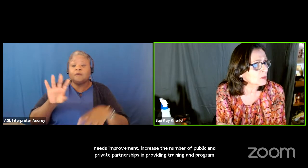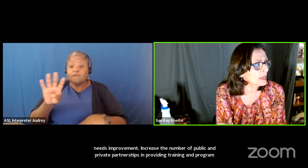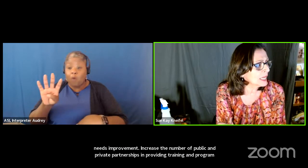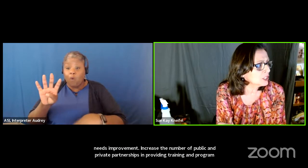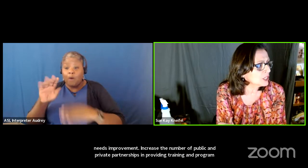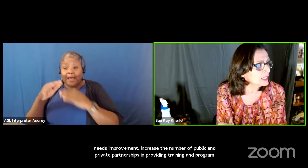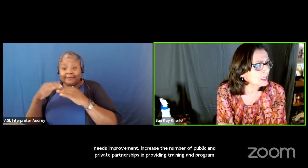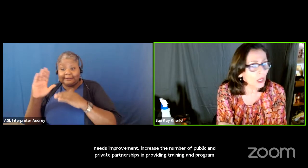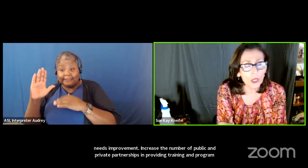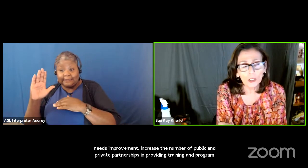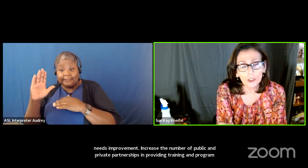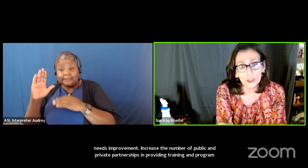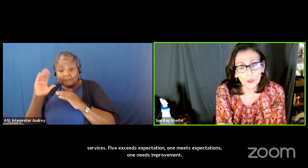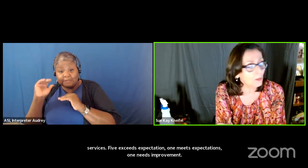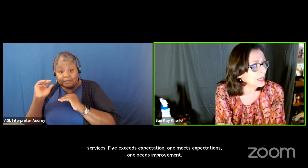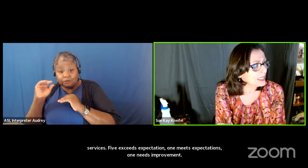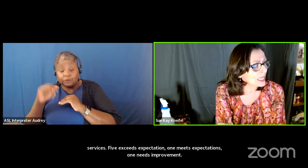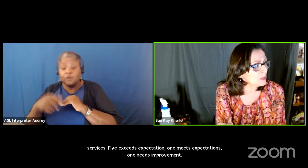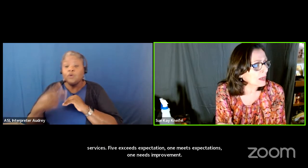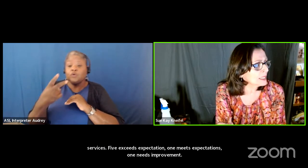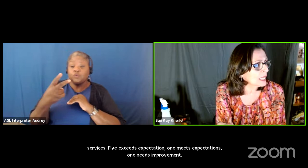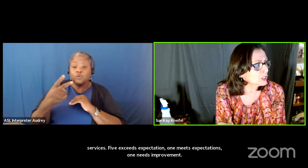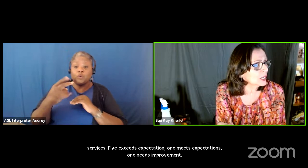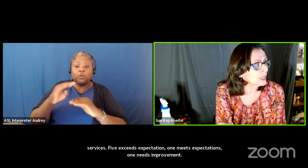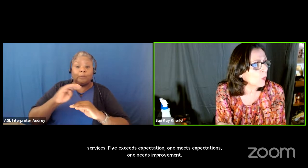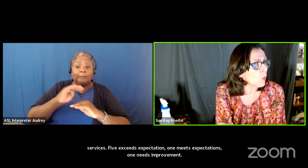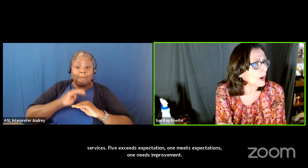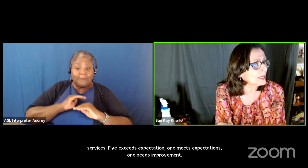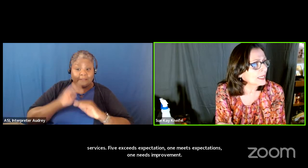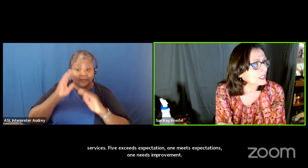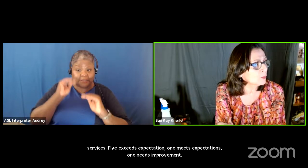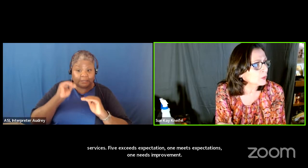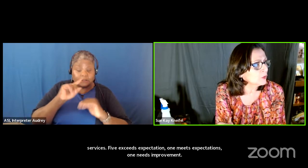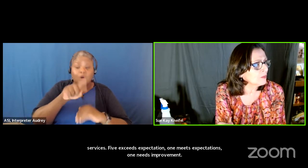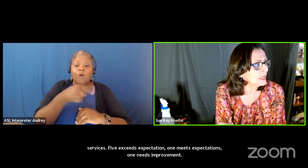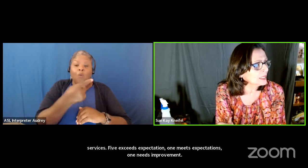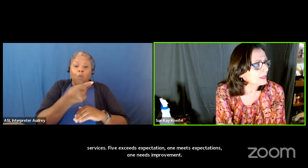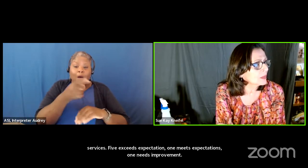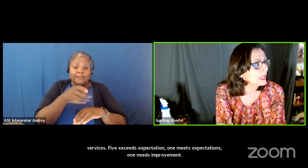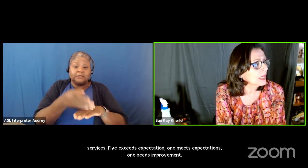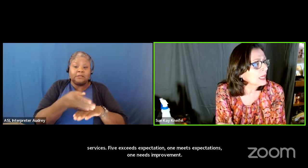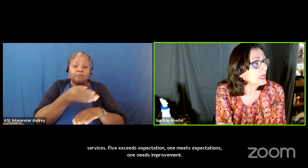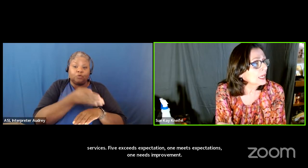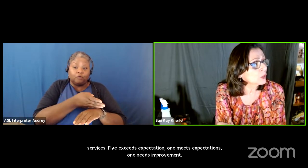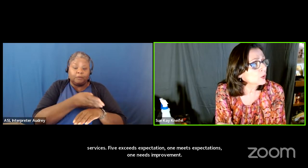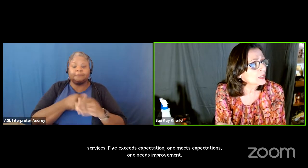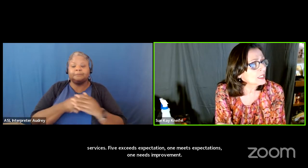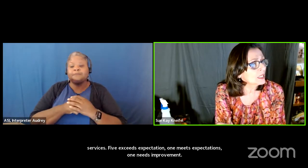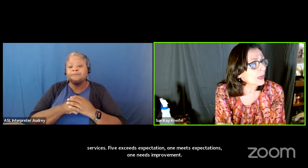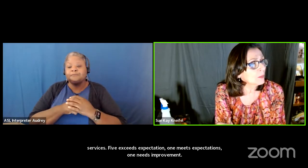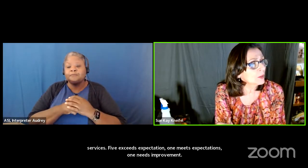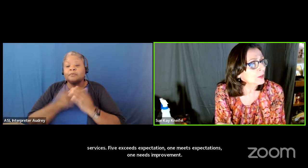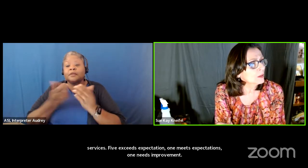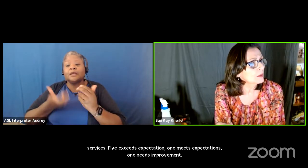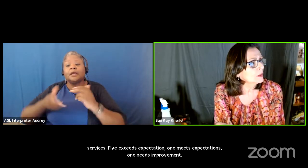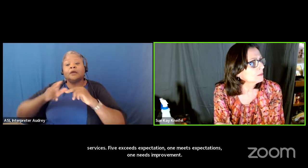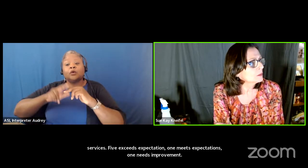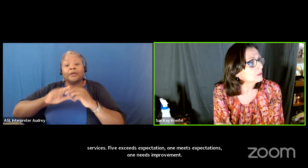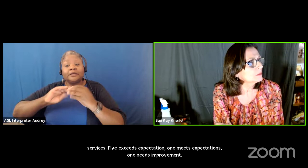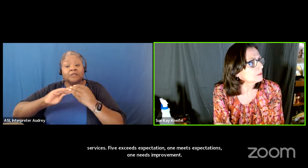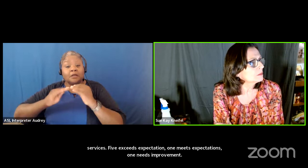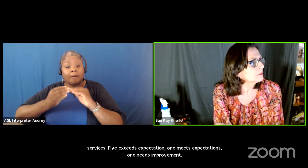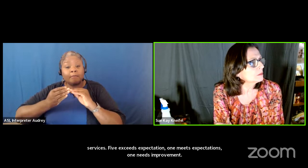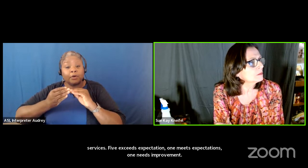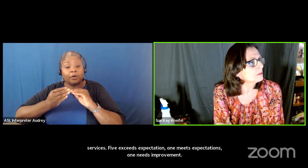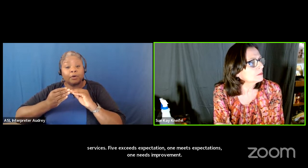exceeds expectations. 2, meets expectation. 1, needs improvement. Increase the number